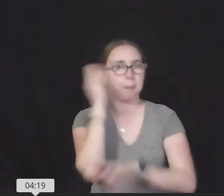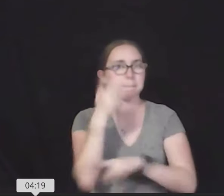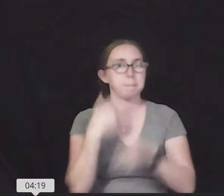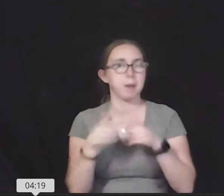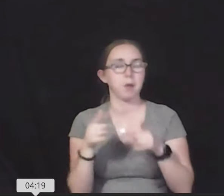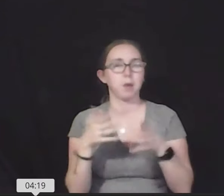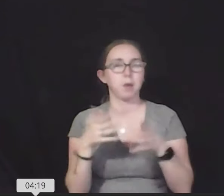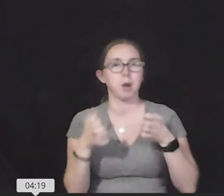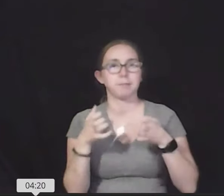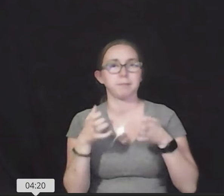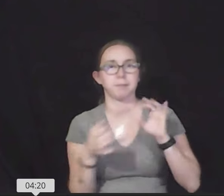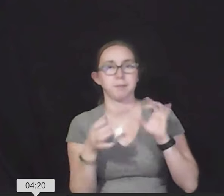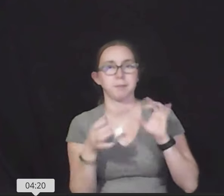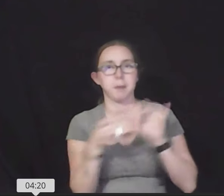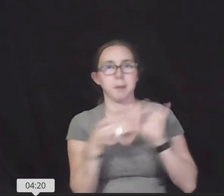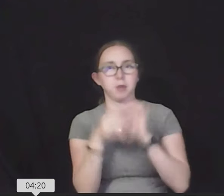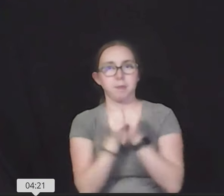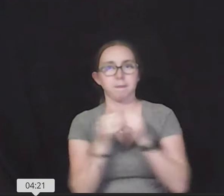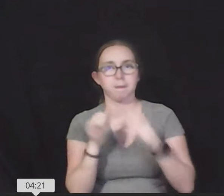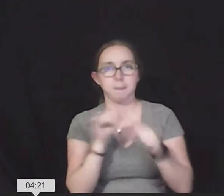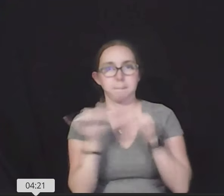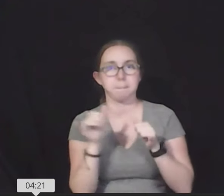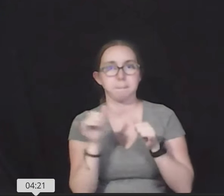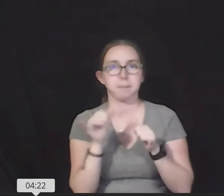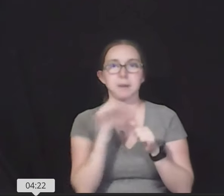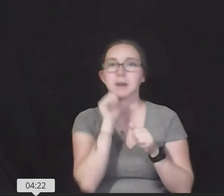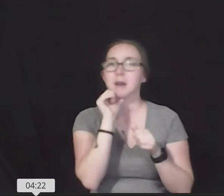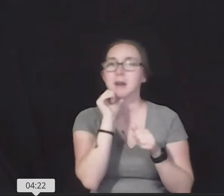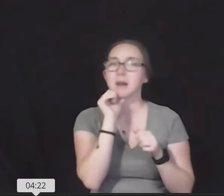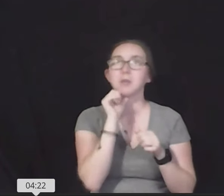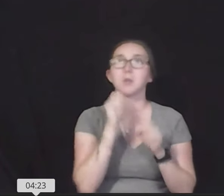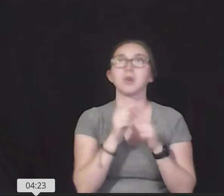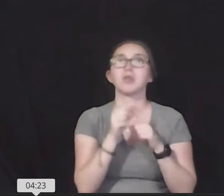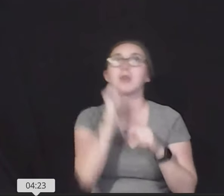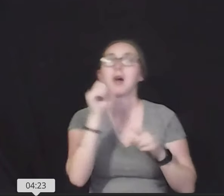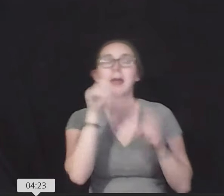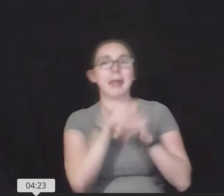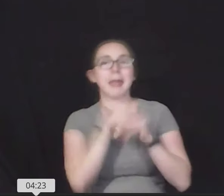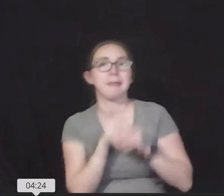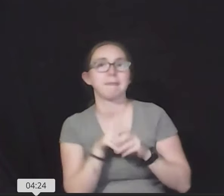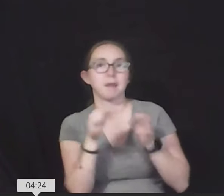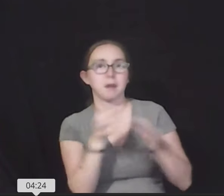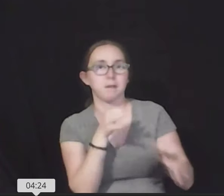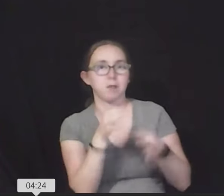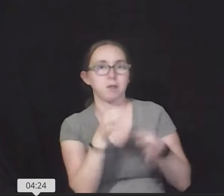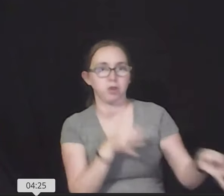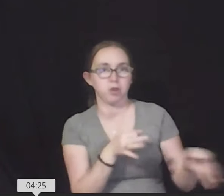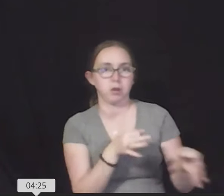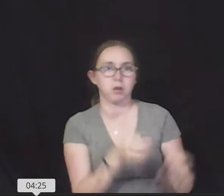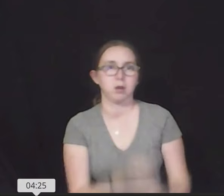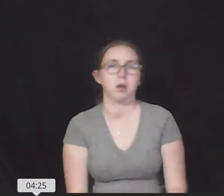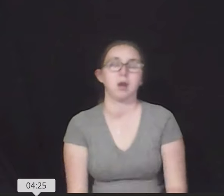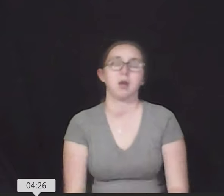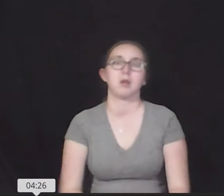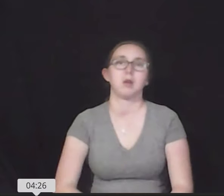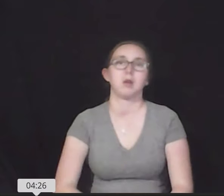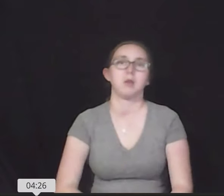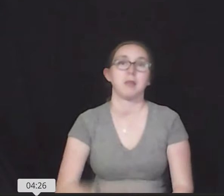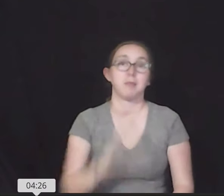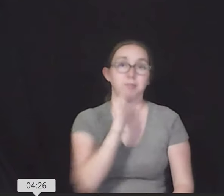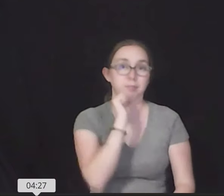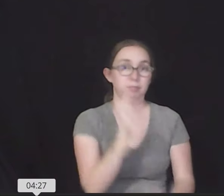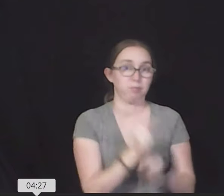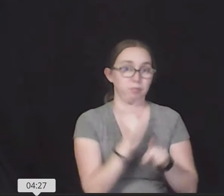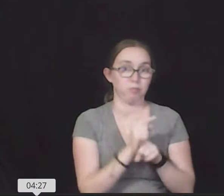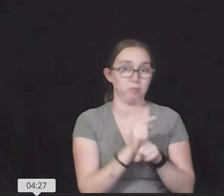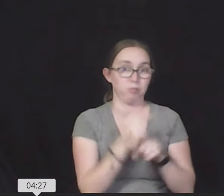the definition. So it's either this one or this one. And I think we said this one when we were reading our little